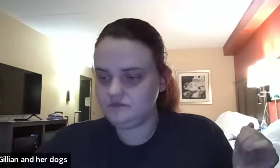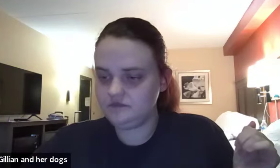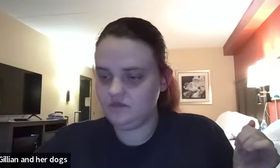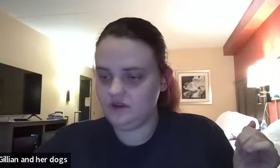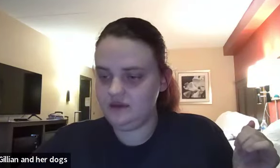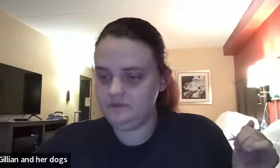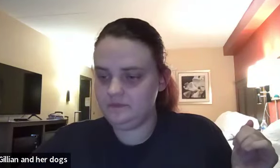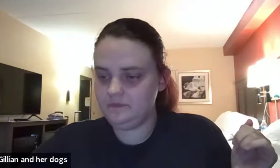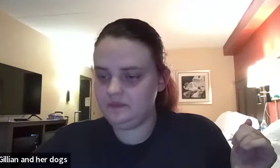Okay.